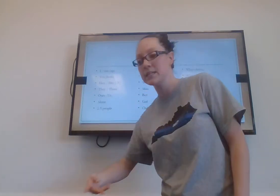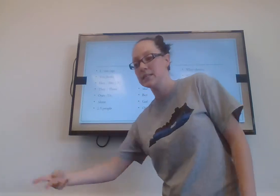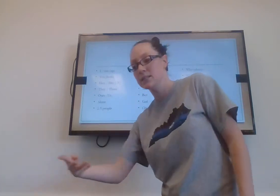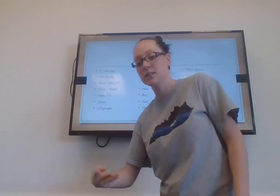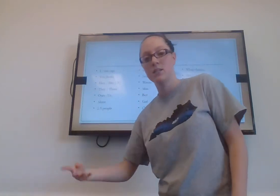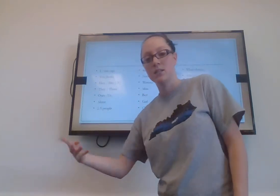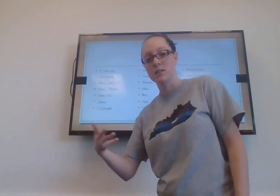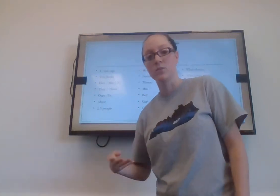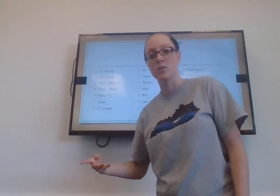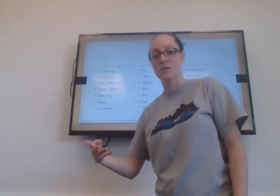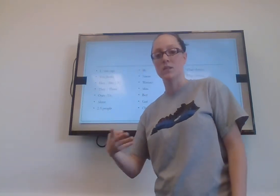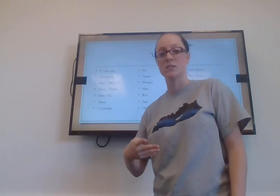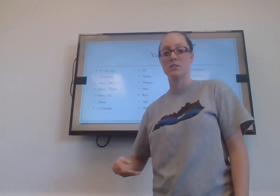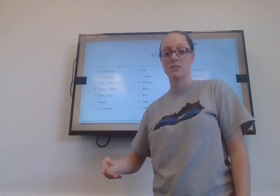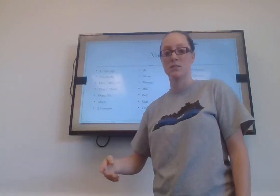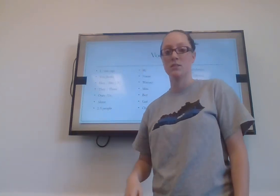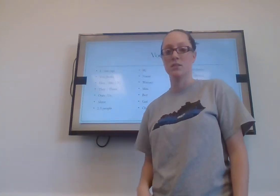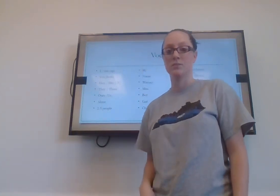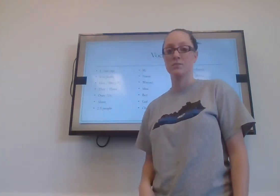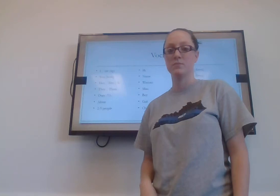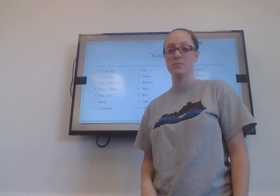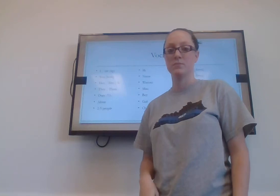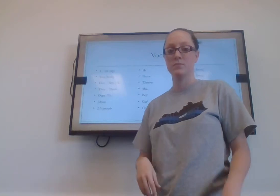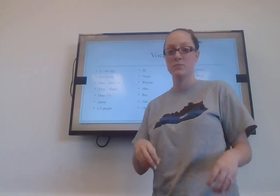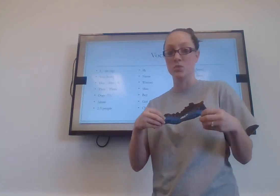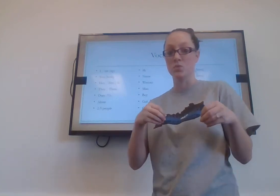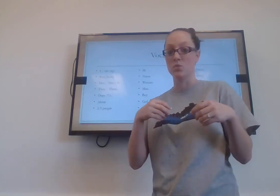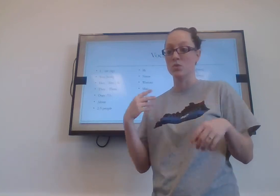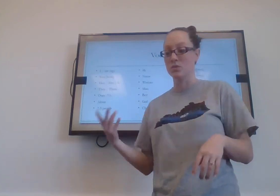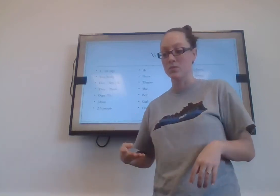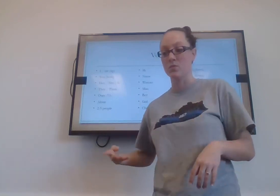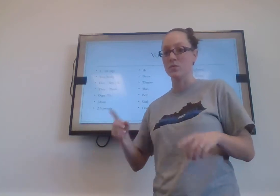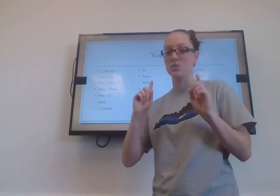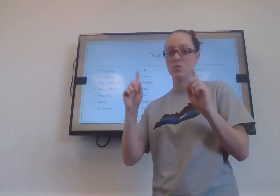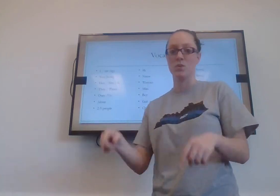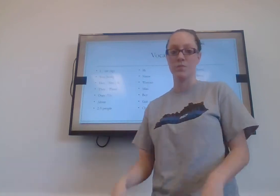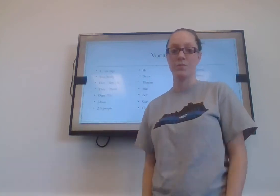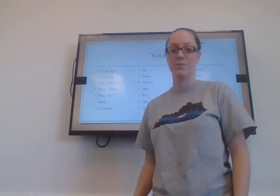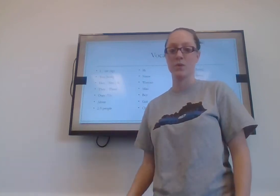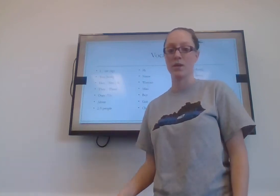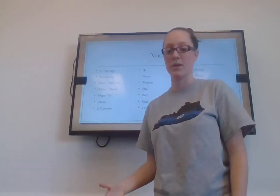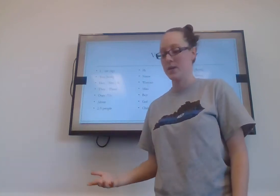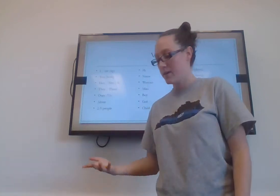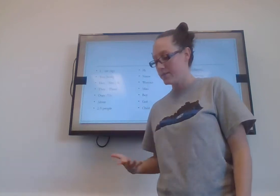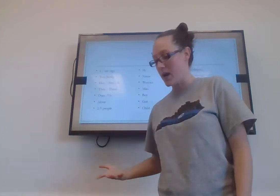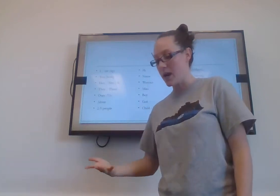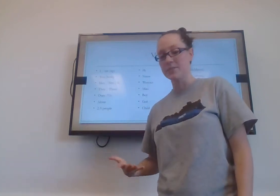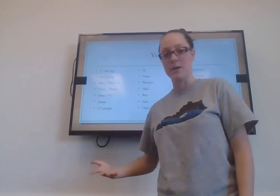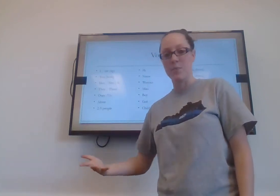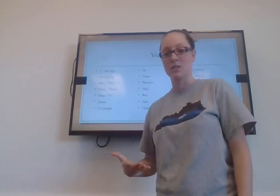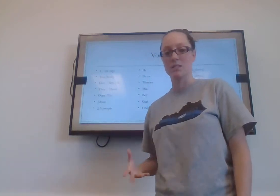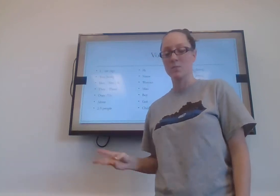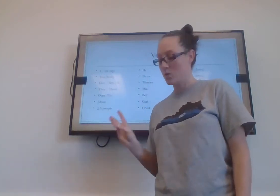standing, the 4 of us, you know, the store is the 4 of us you go. Okay. 5, same concept. You don't